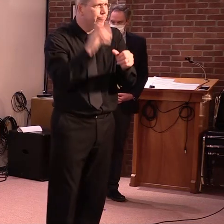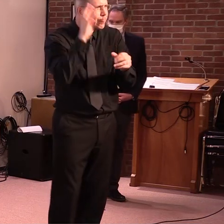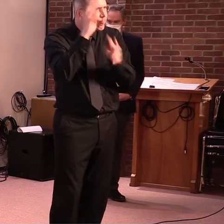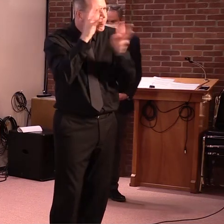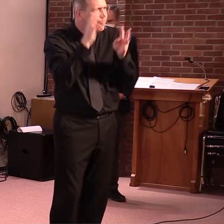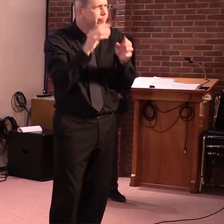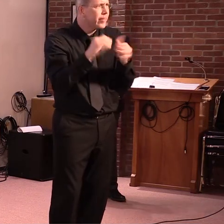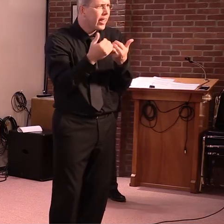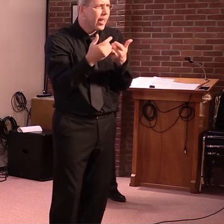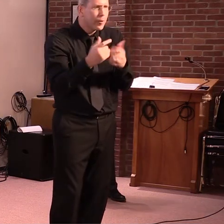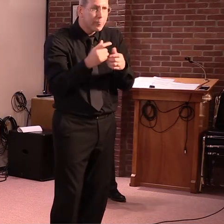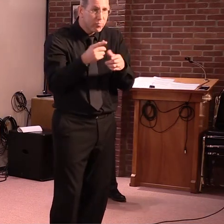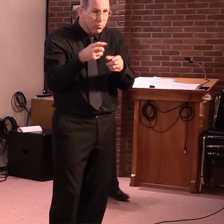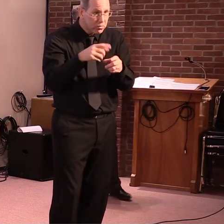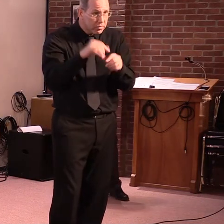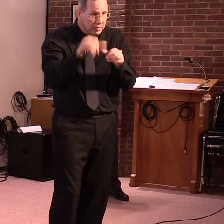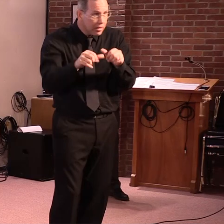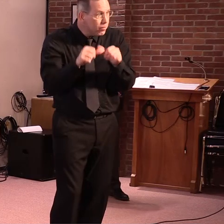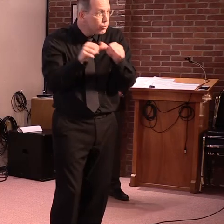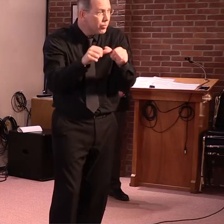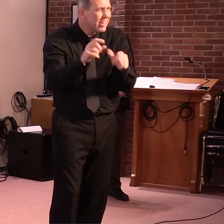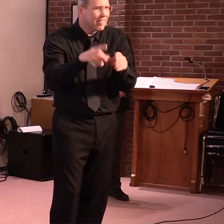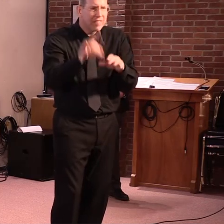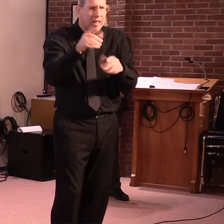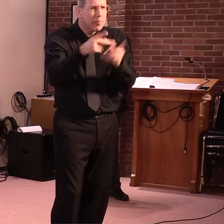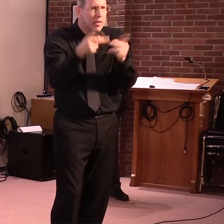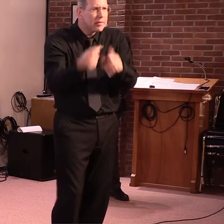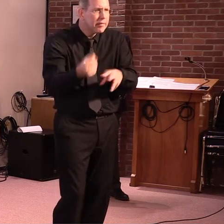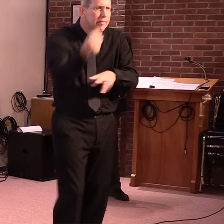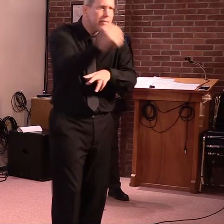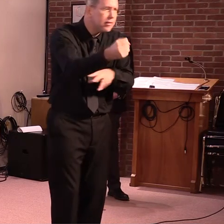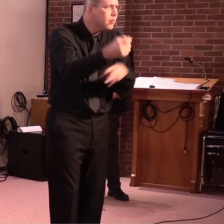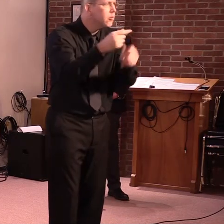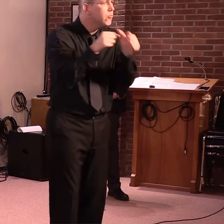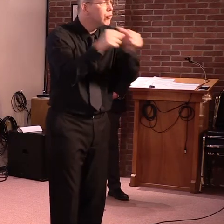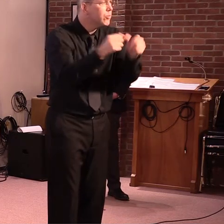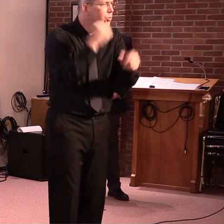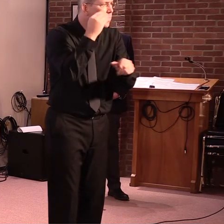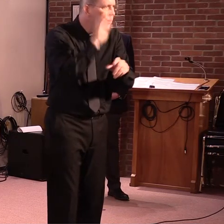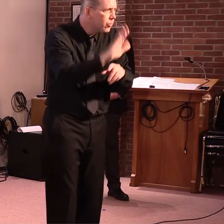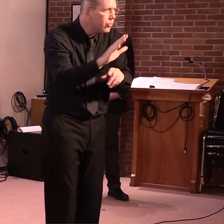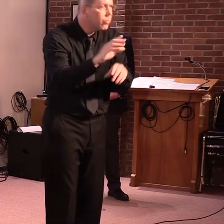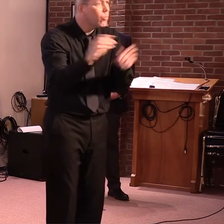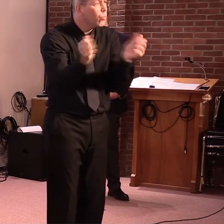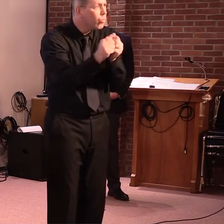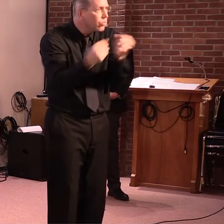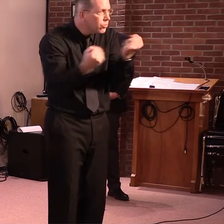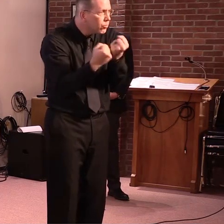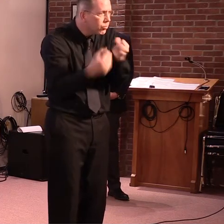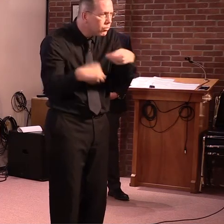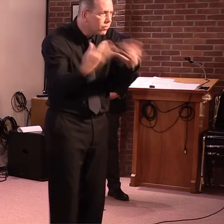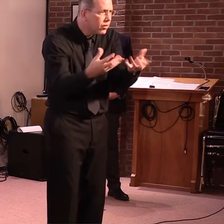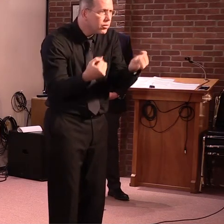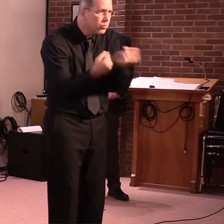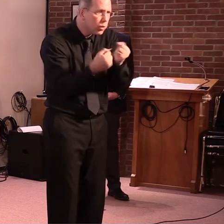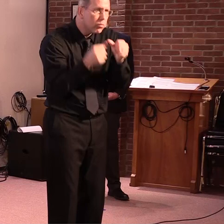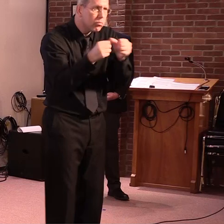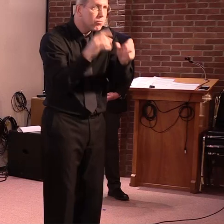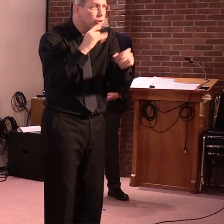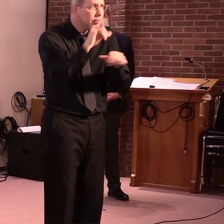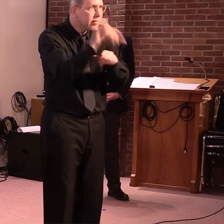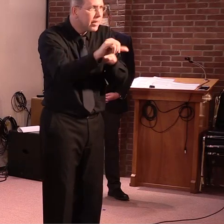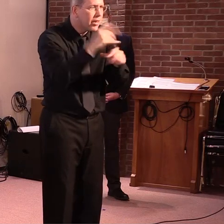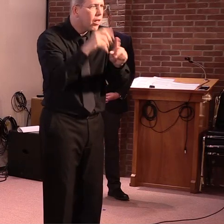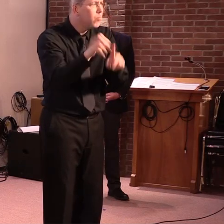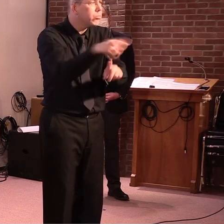as opposed to a temporary motel, if you have surrounding support services, as opposed to